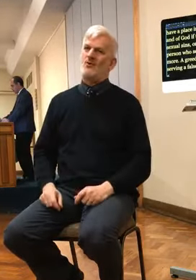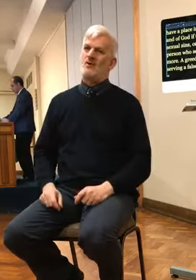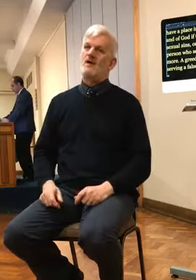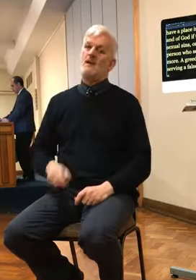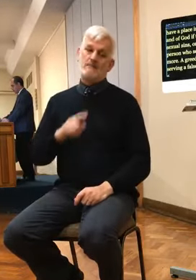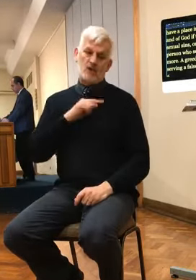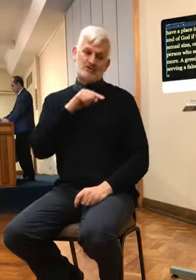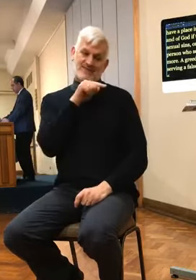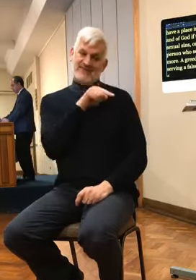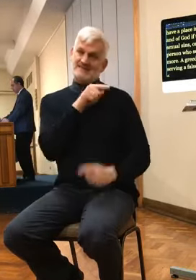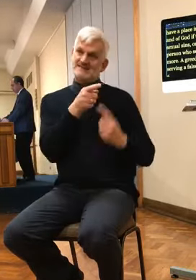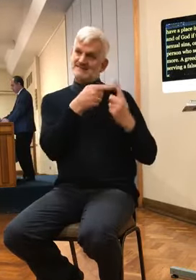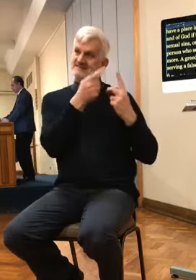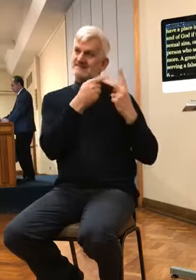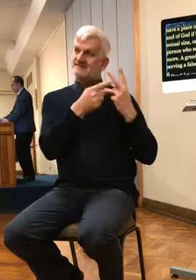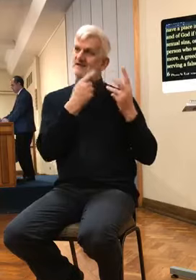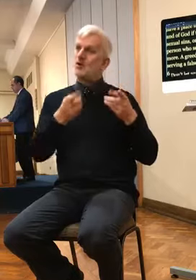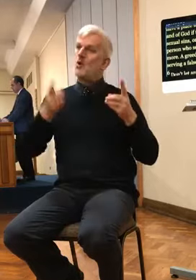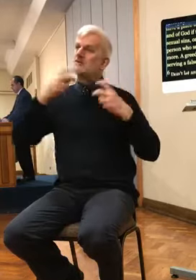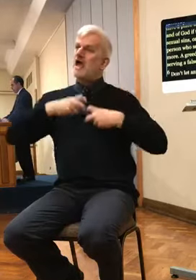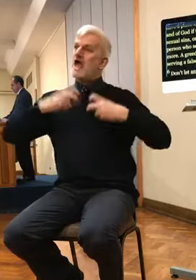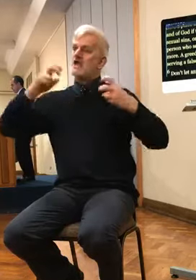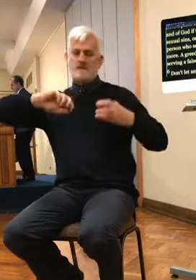children of disobedience.